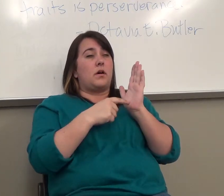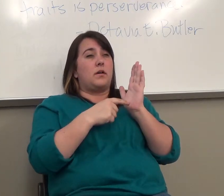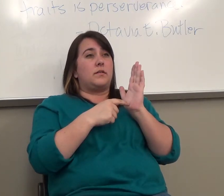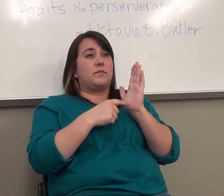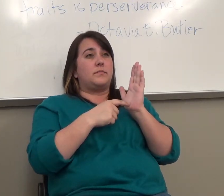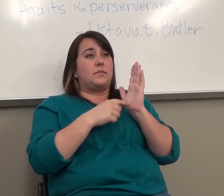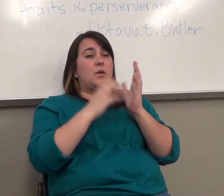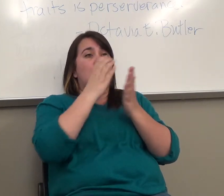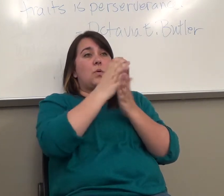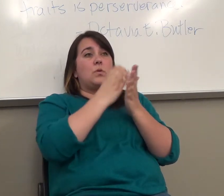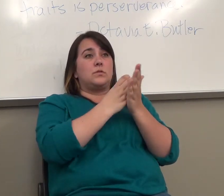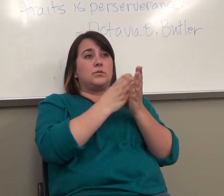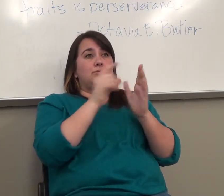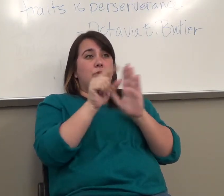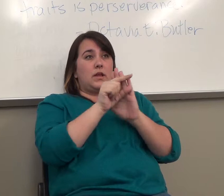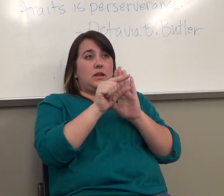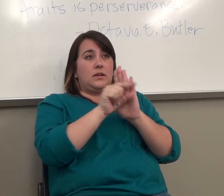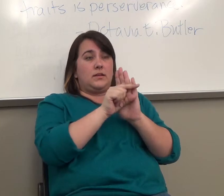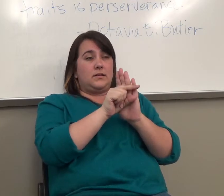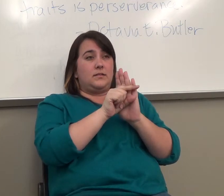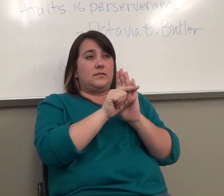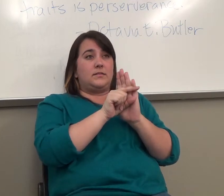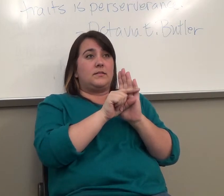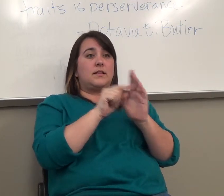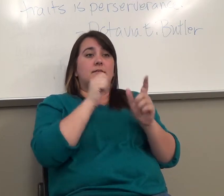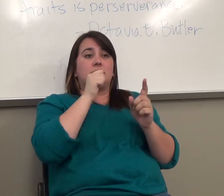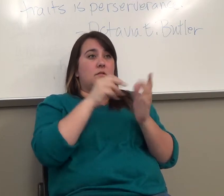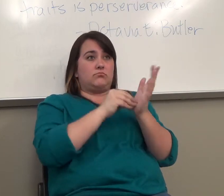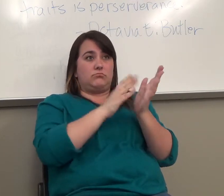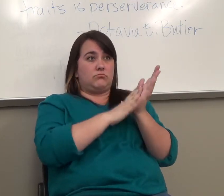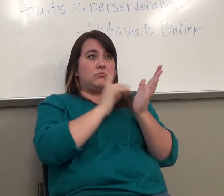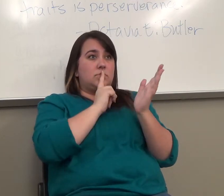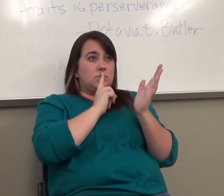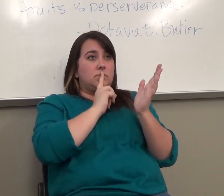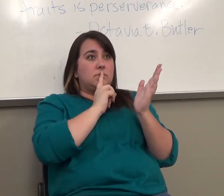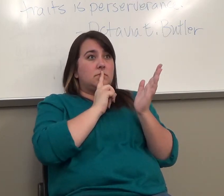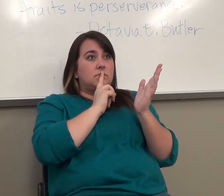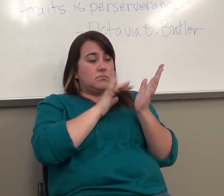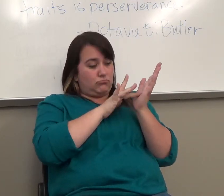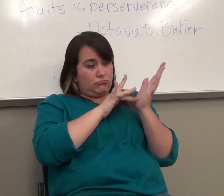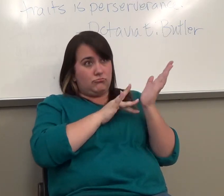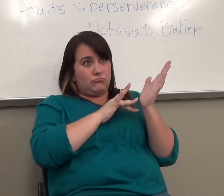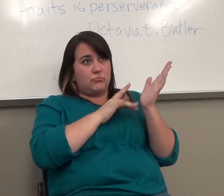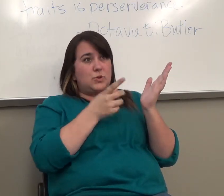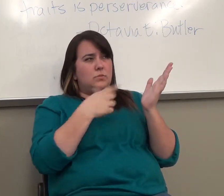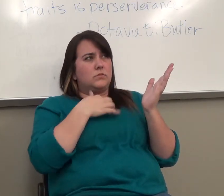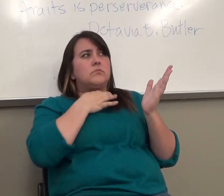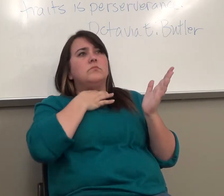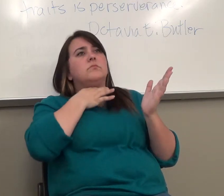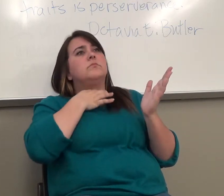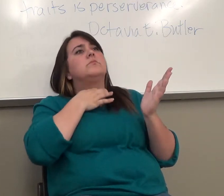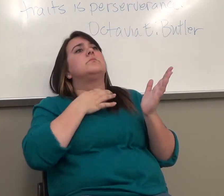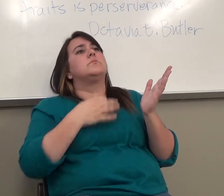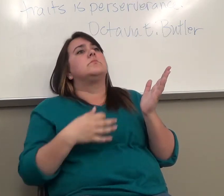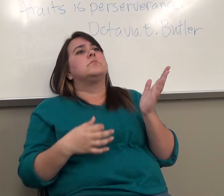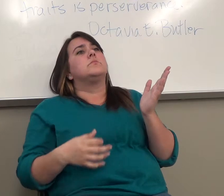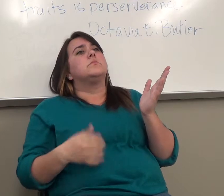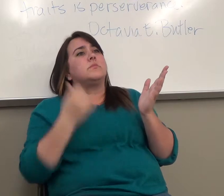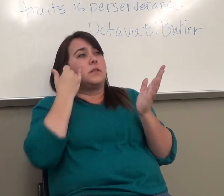course grade, that's not filled out. So you might have the question, if this is a grade report, why